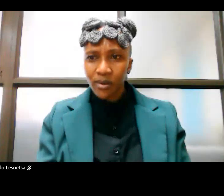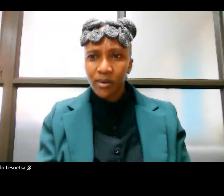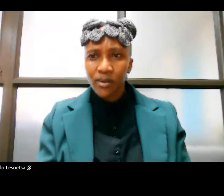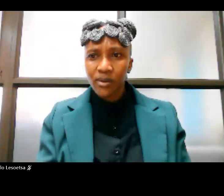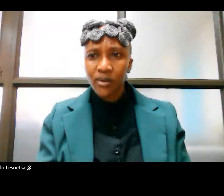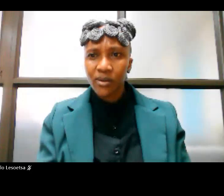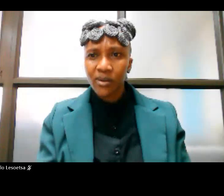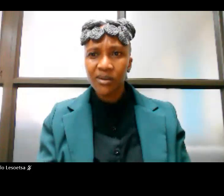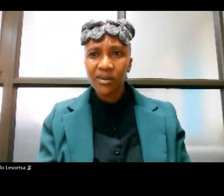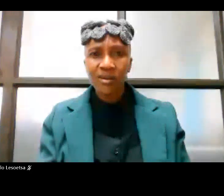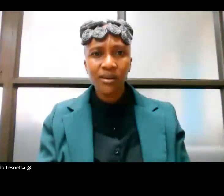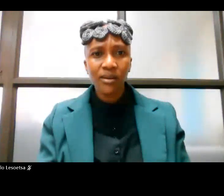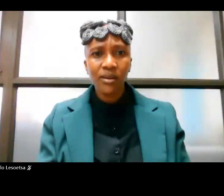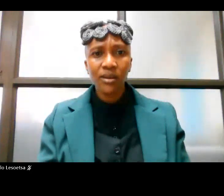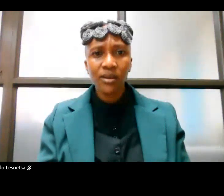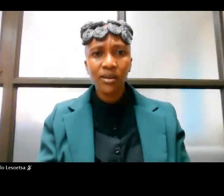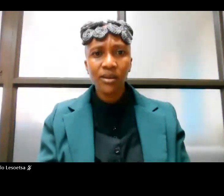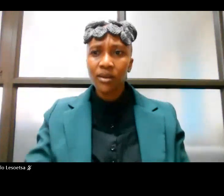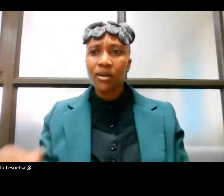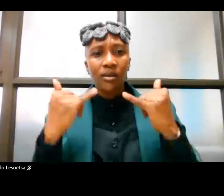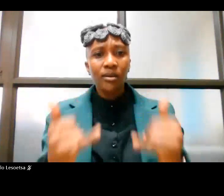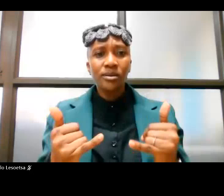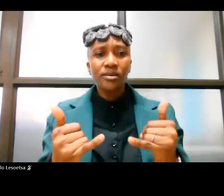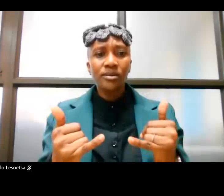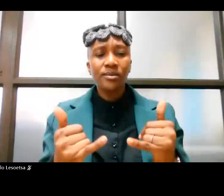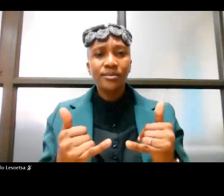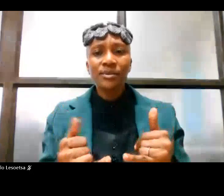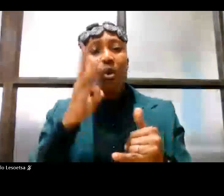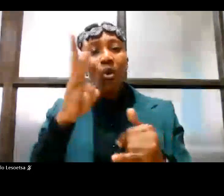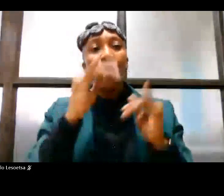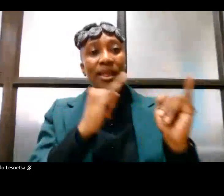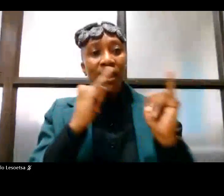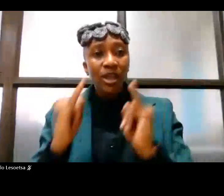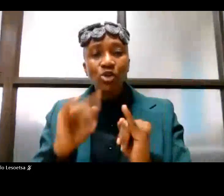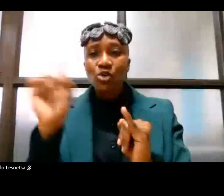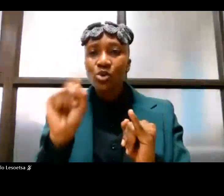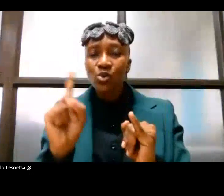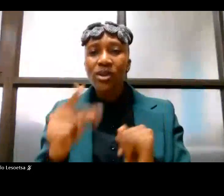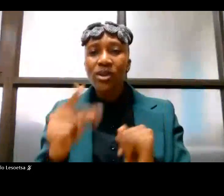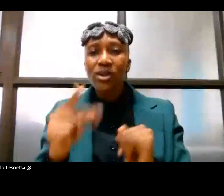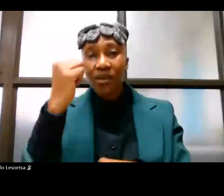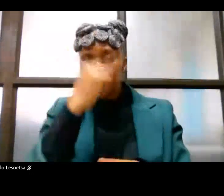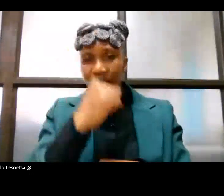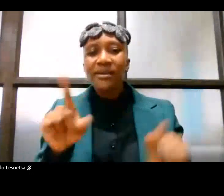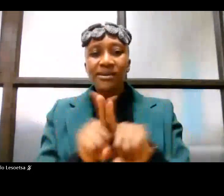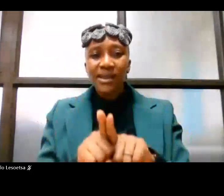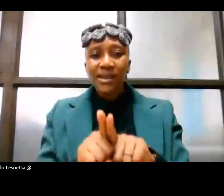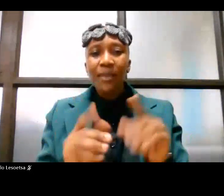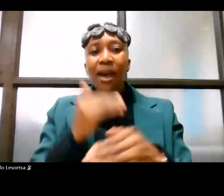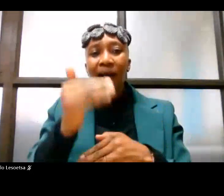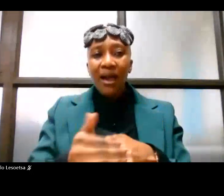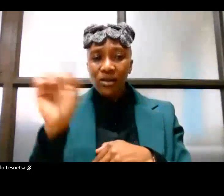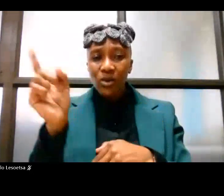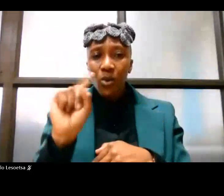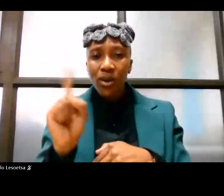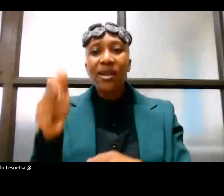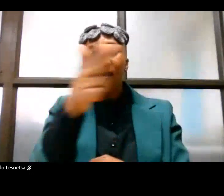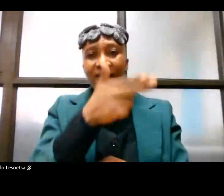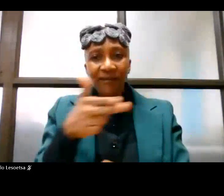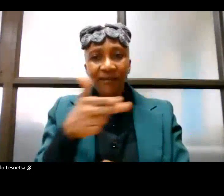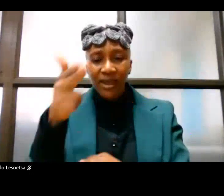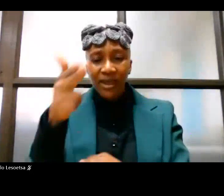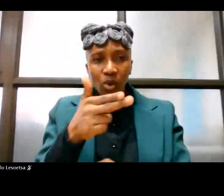video, just a consolidation of it, where she really introduces the visual impairment. Then after that, next video we'll go through with Brian.